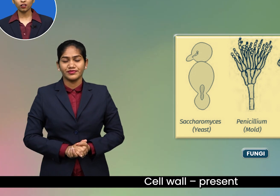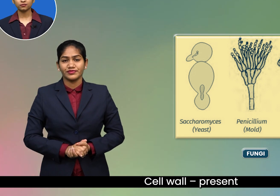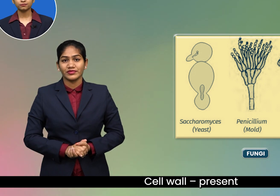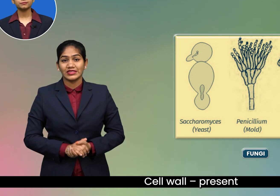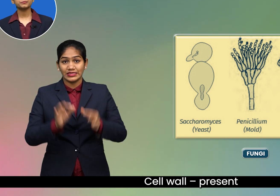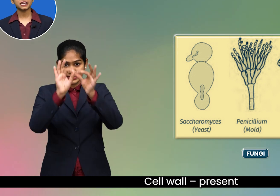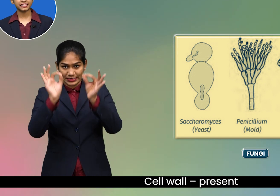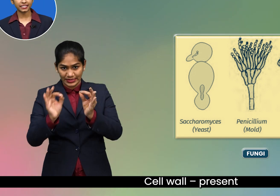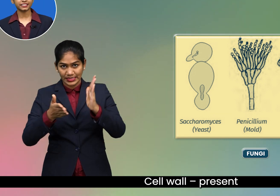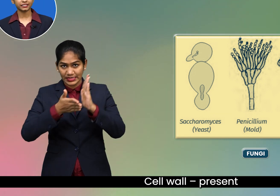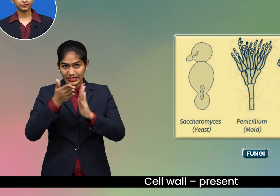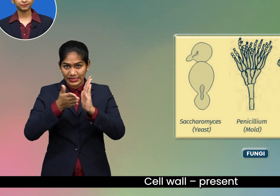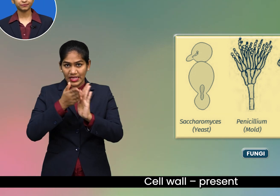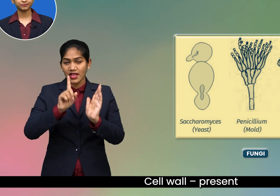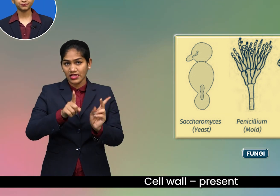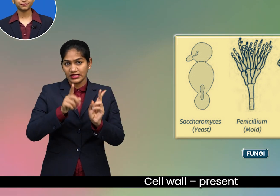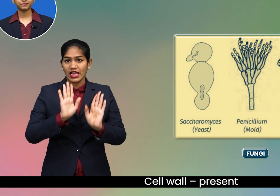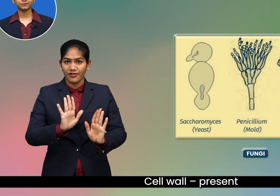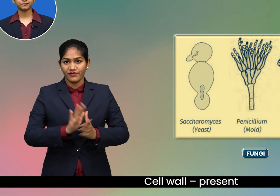Cell wall present.